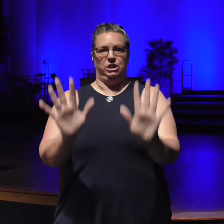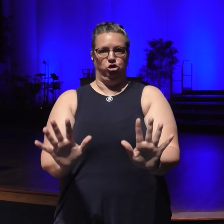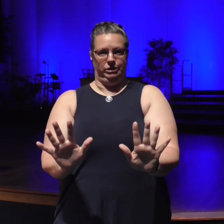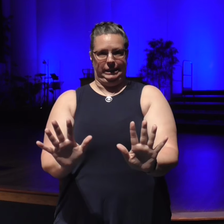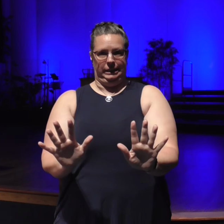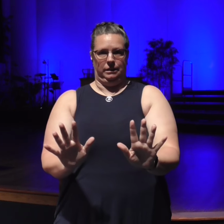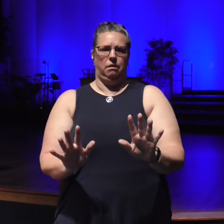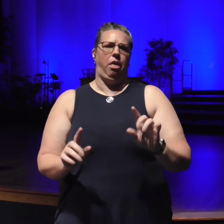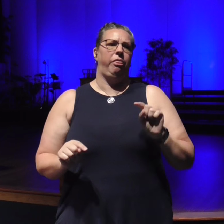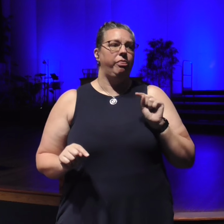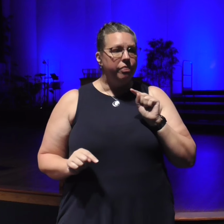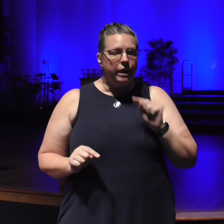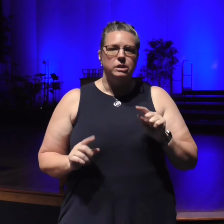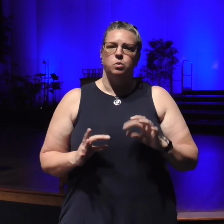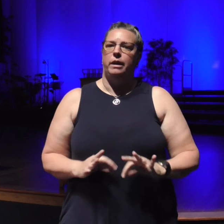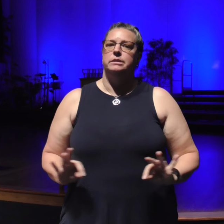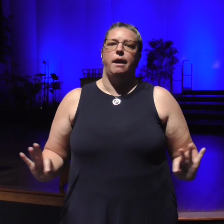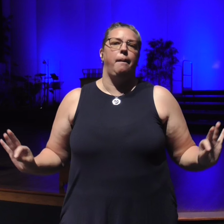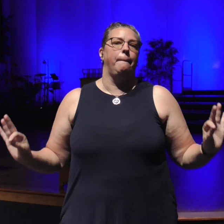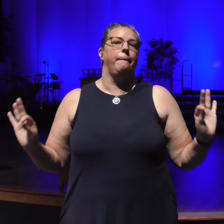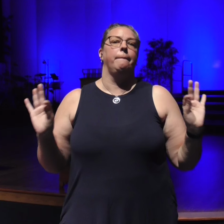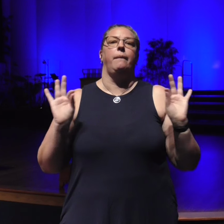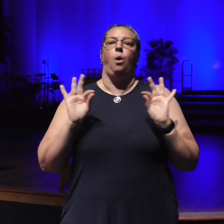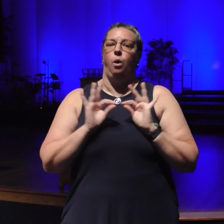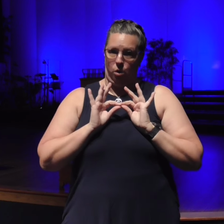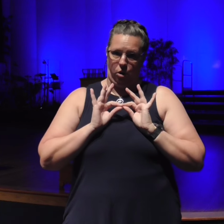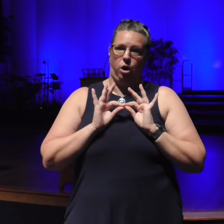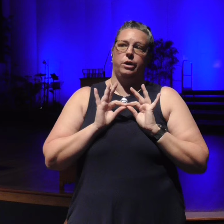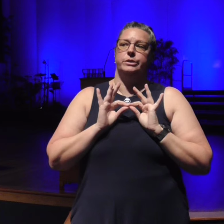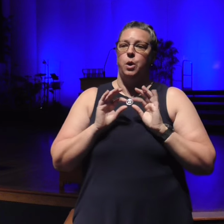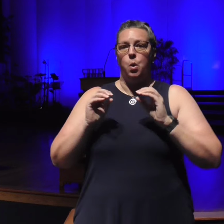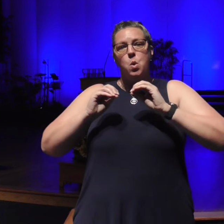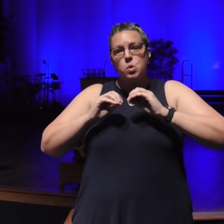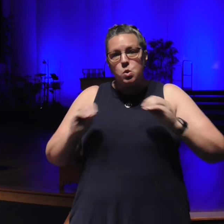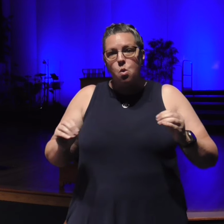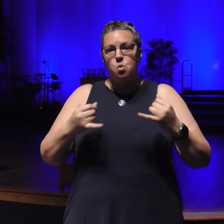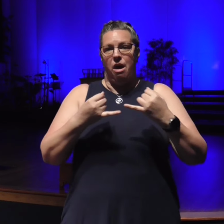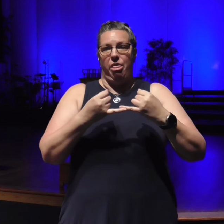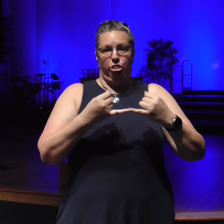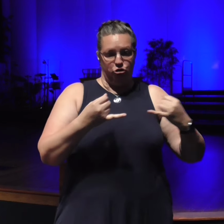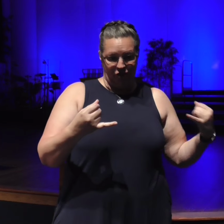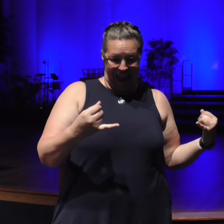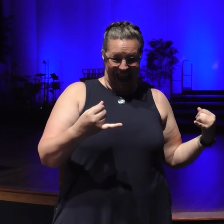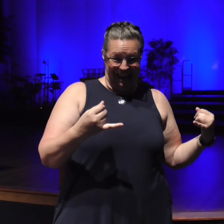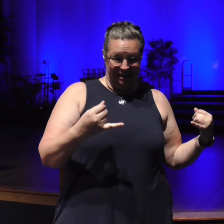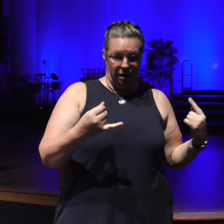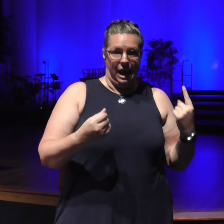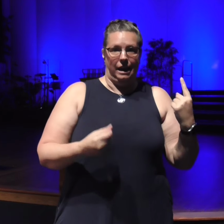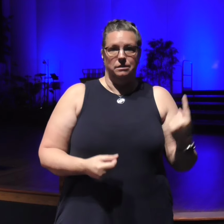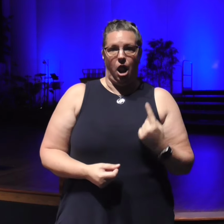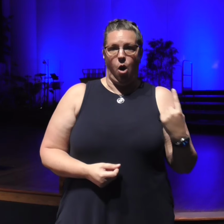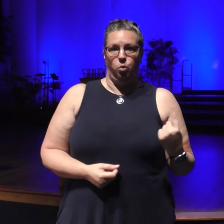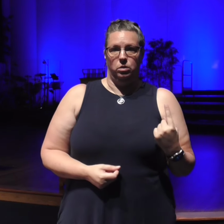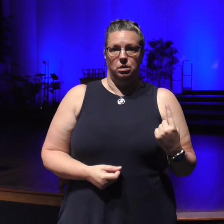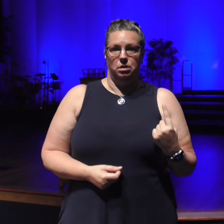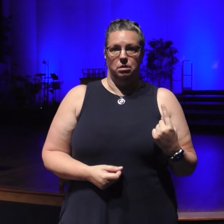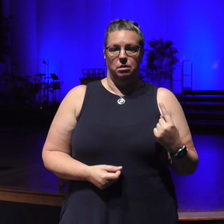so important because no thread in a tapestry exists on its